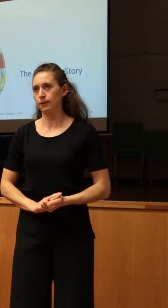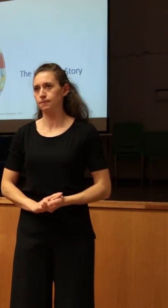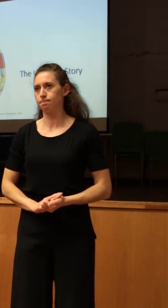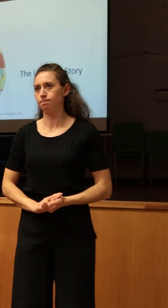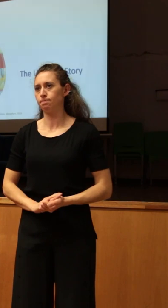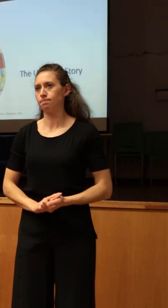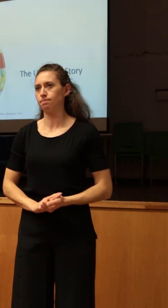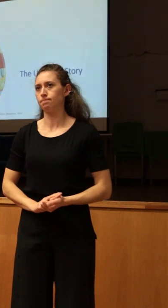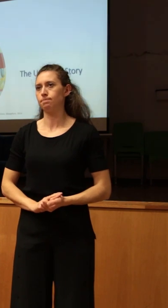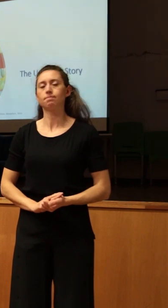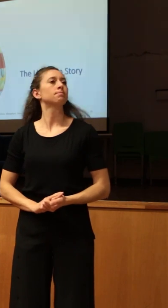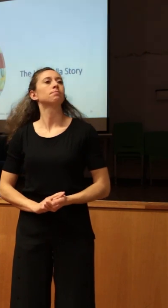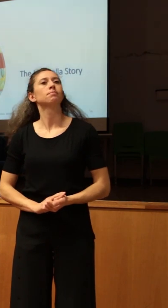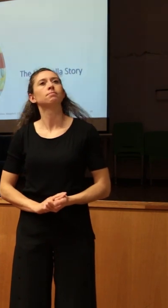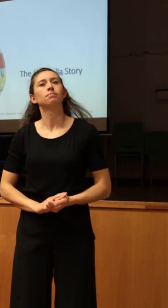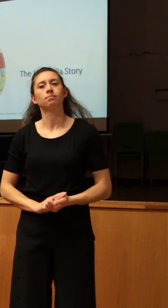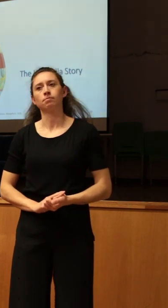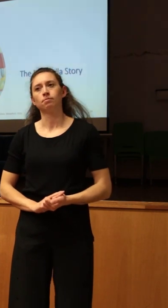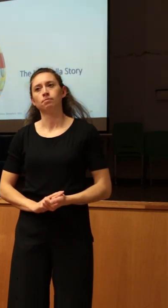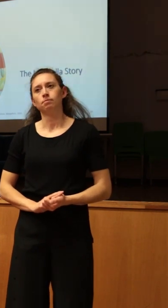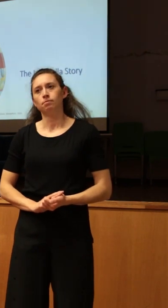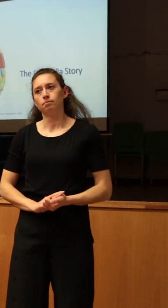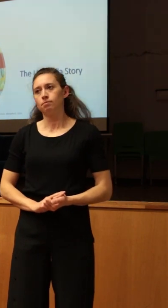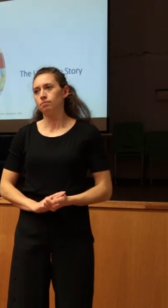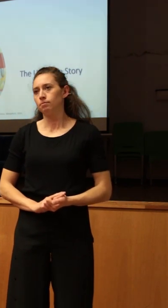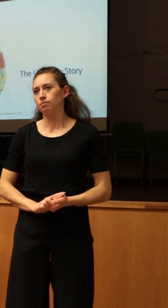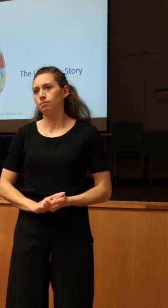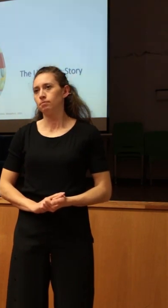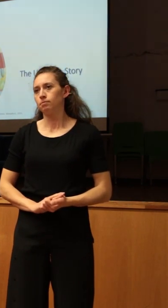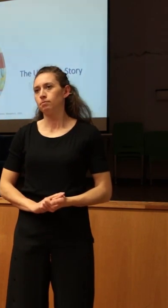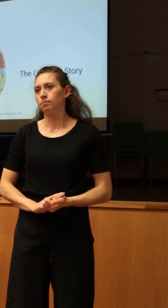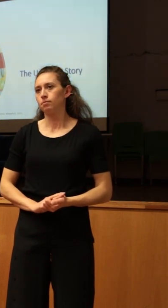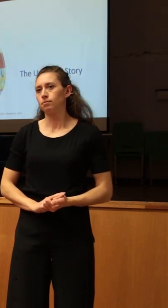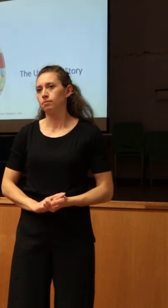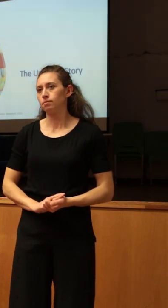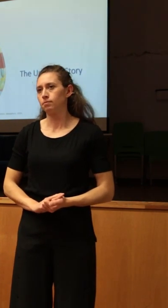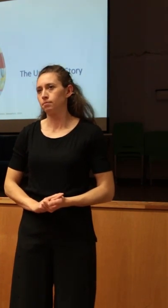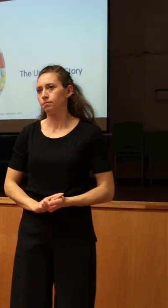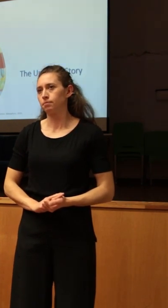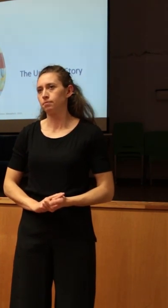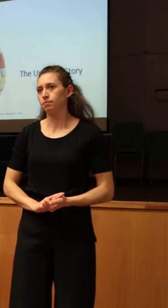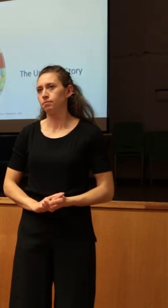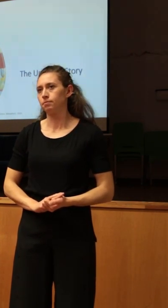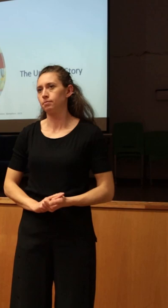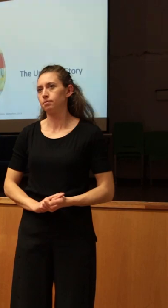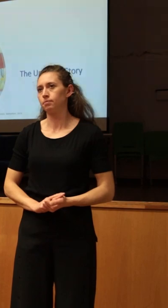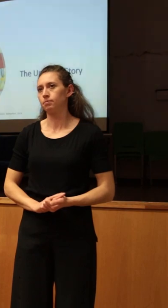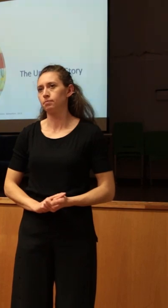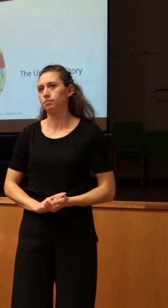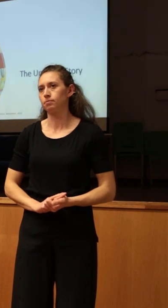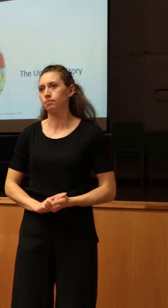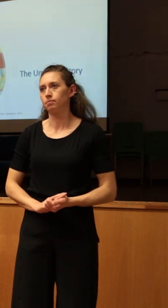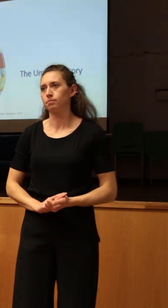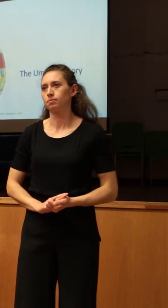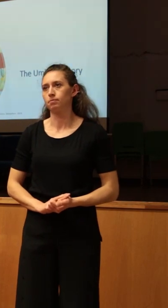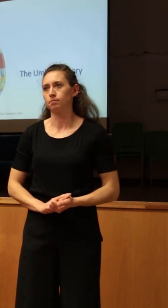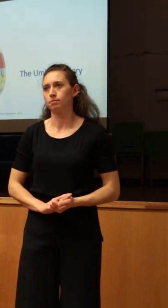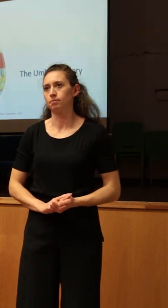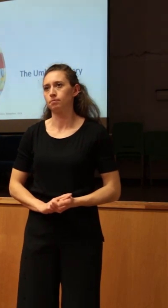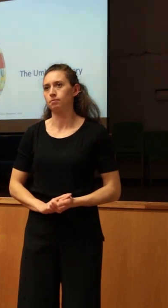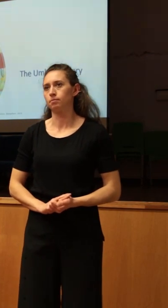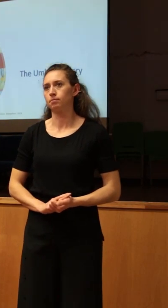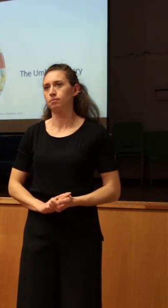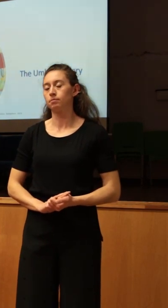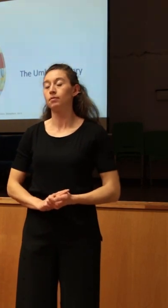actions, to do something that they never thought of doing, And we, the only way to do it non-linearly